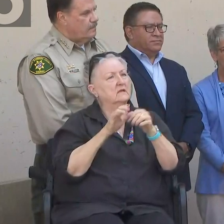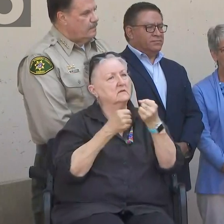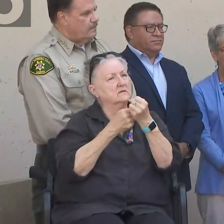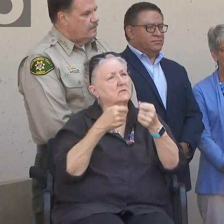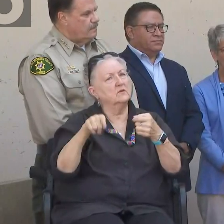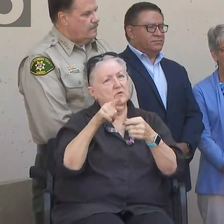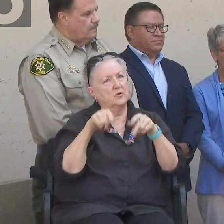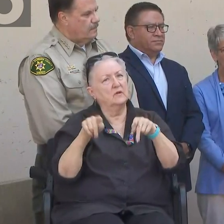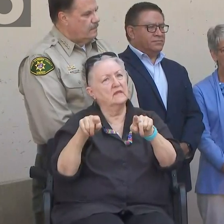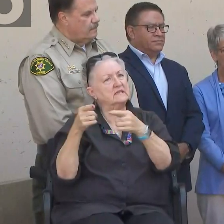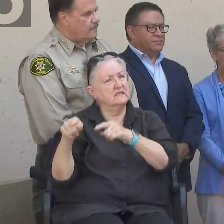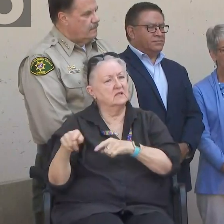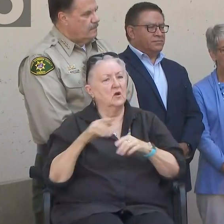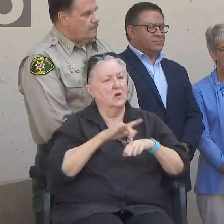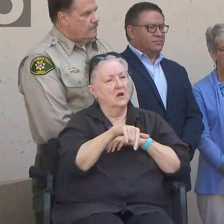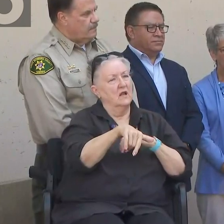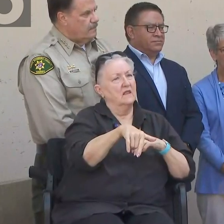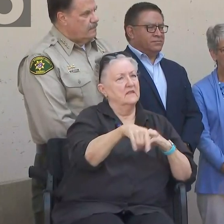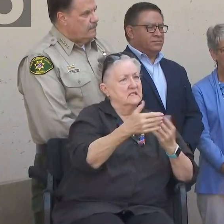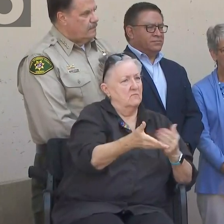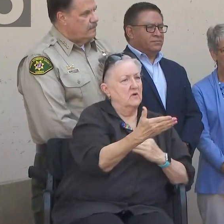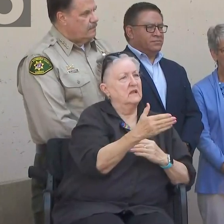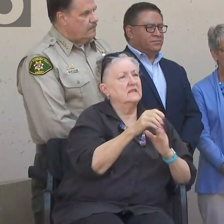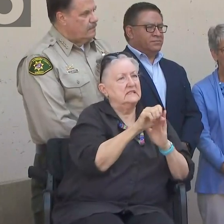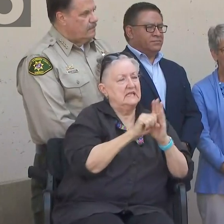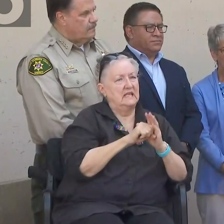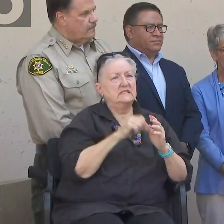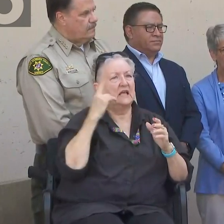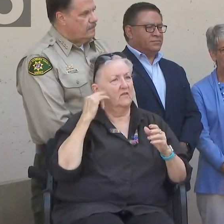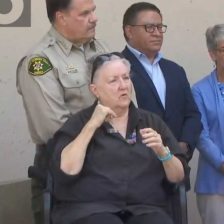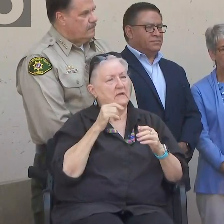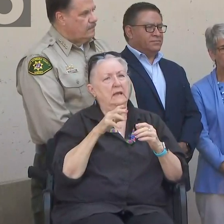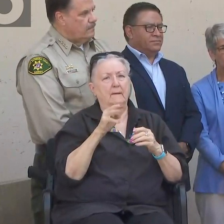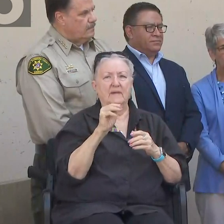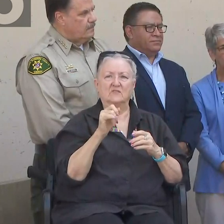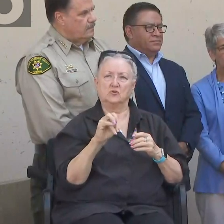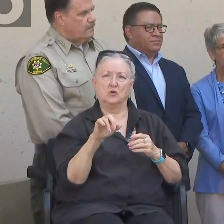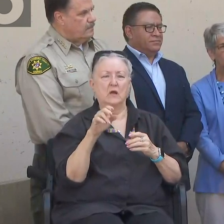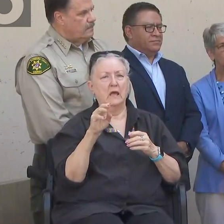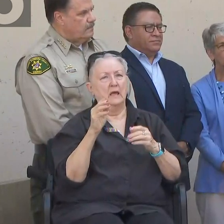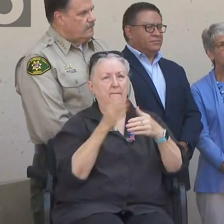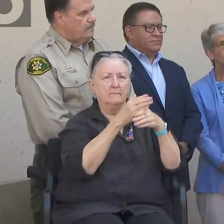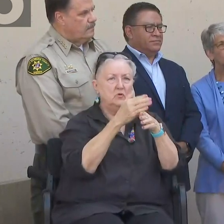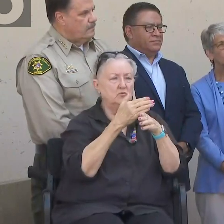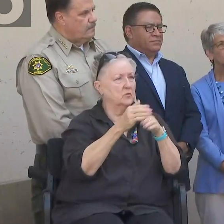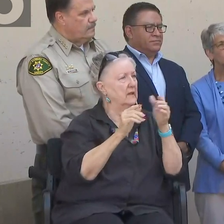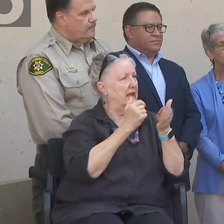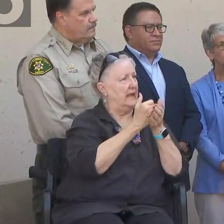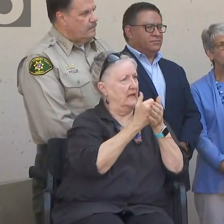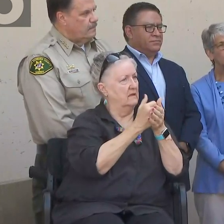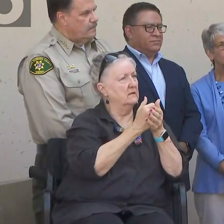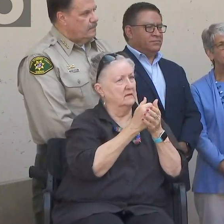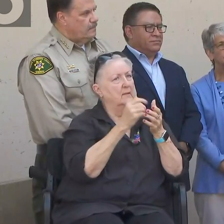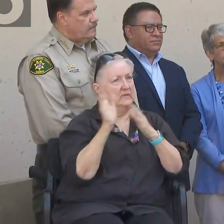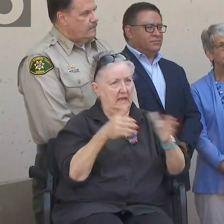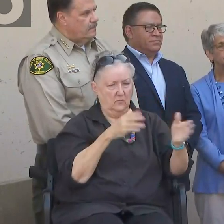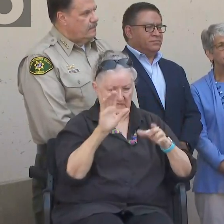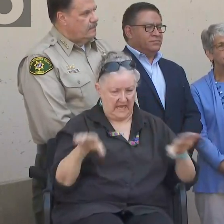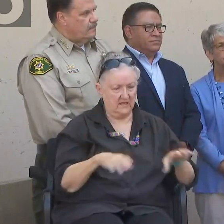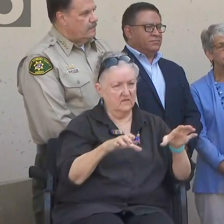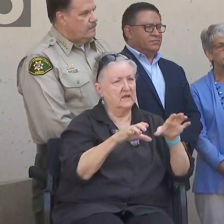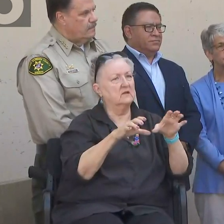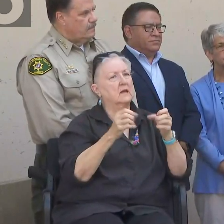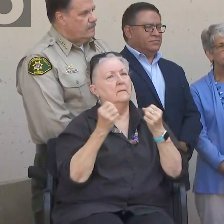this morning, the state's California Master Mutual Aid Plan was activated, resulting in multiple law enforcement, search and rescue,